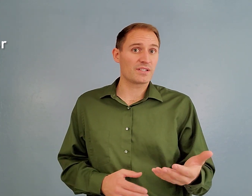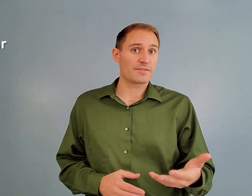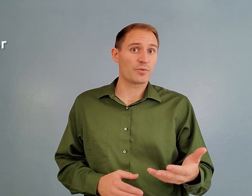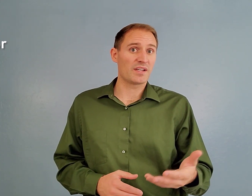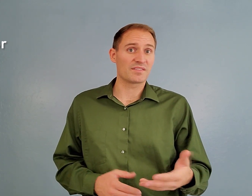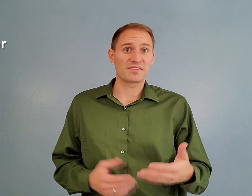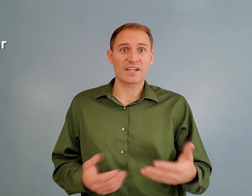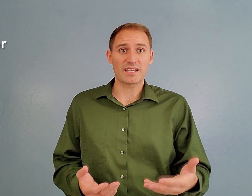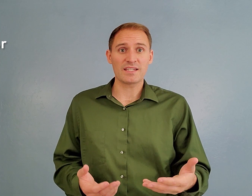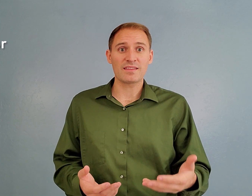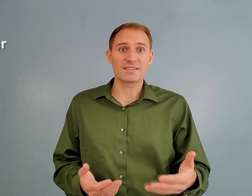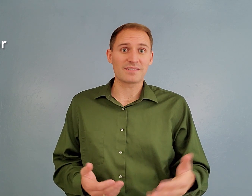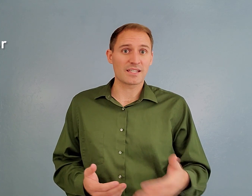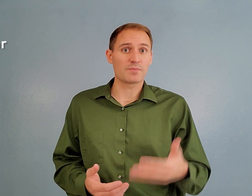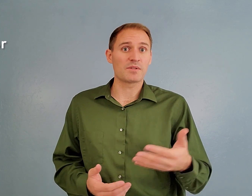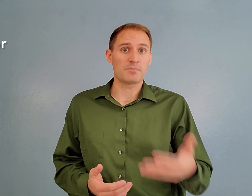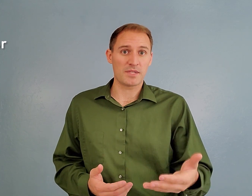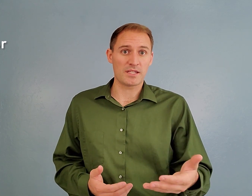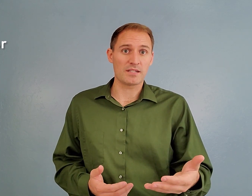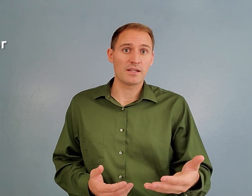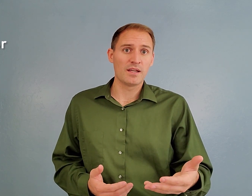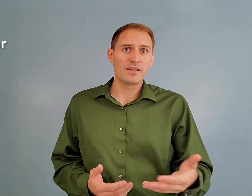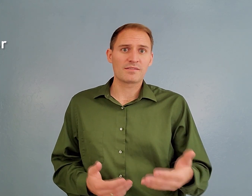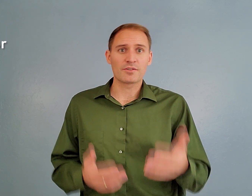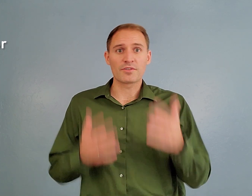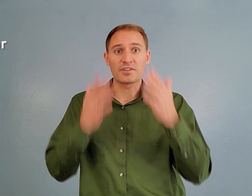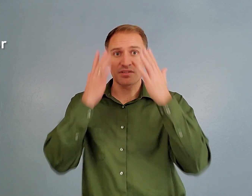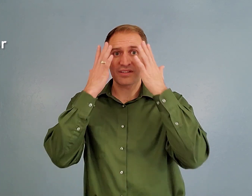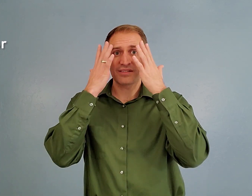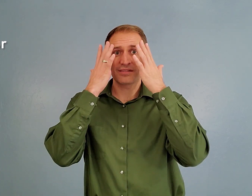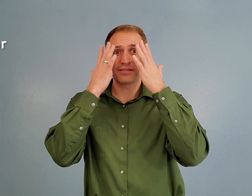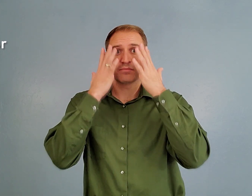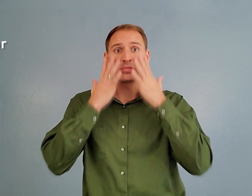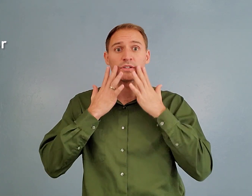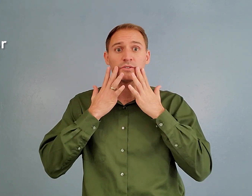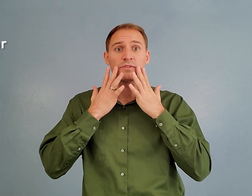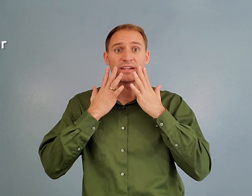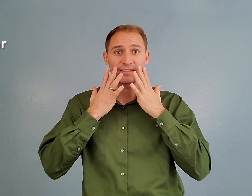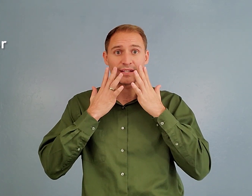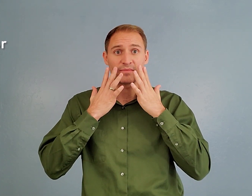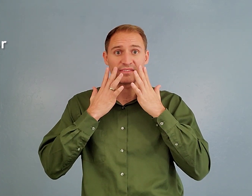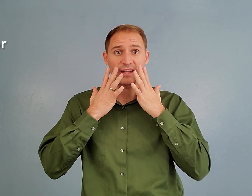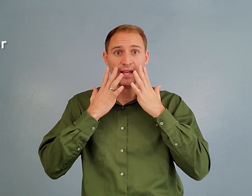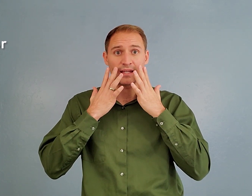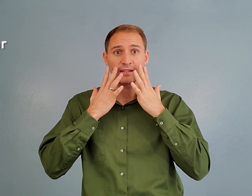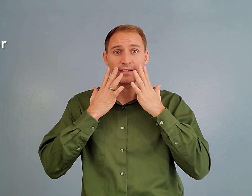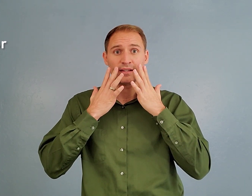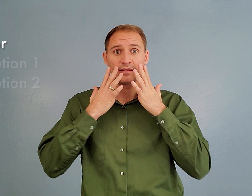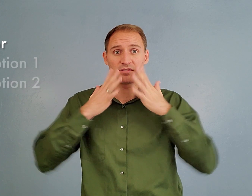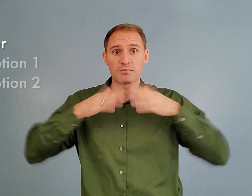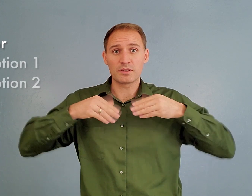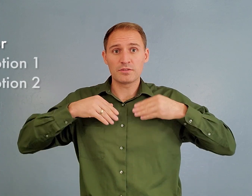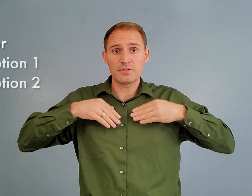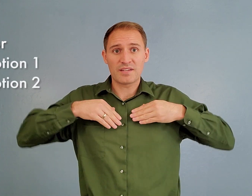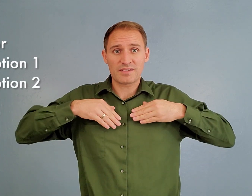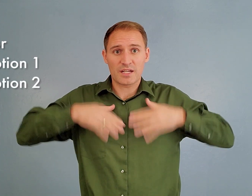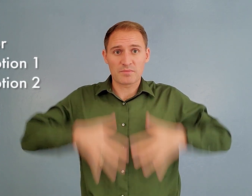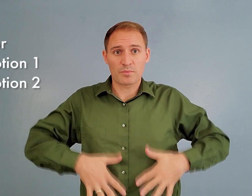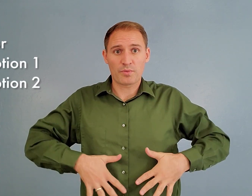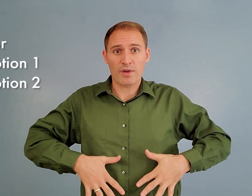different ways of signing the same meaning. So there's blue as in I'm sad, there's blue as in I'm